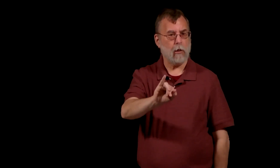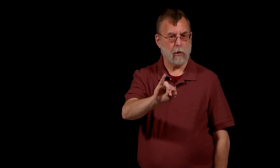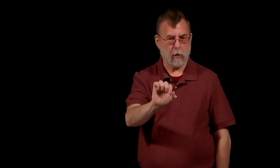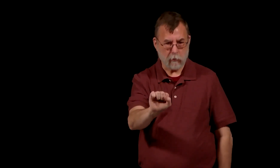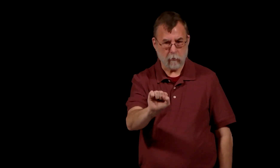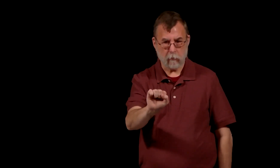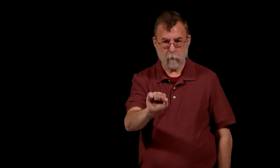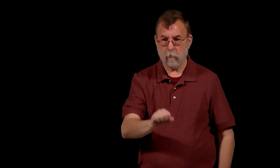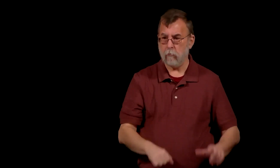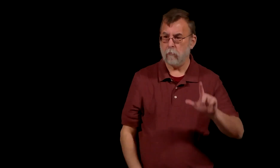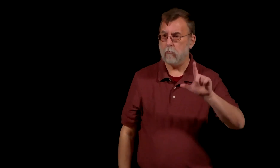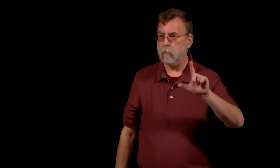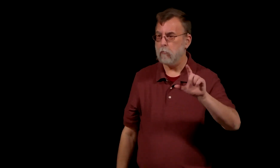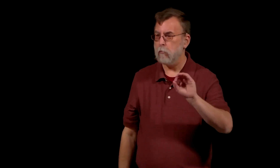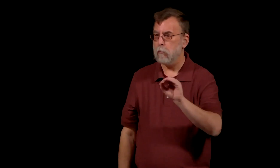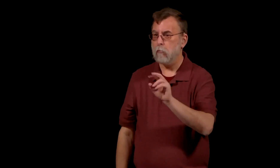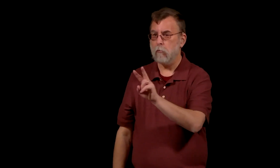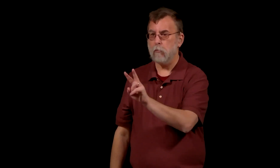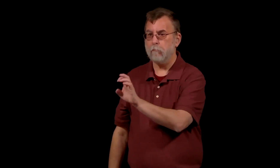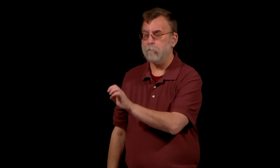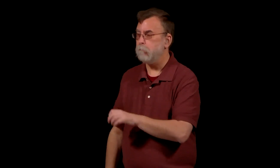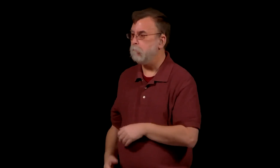Because God is love.